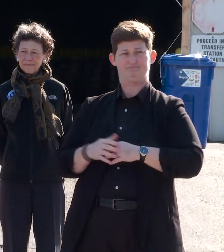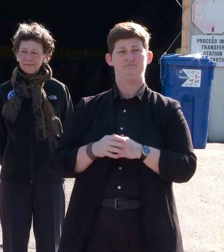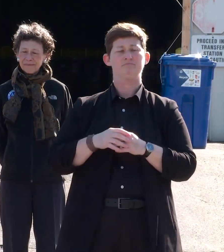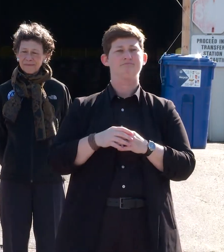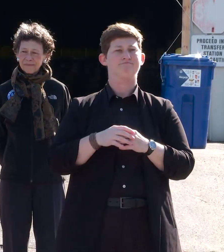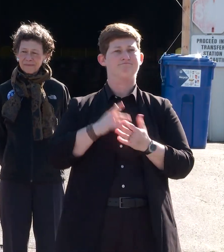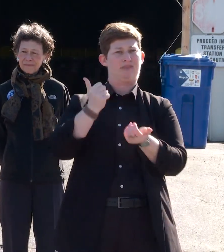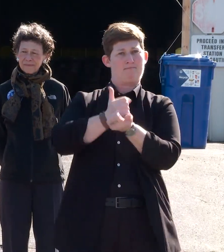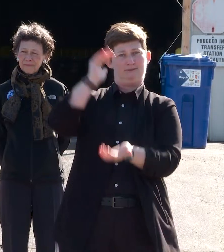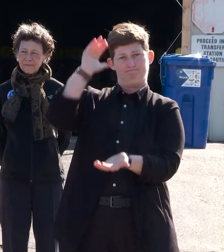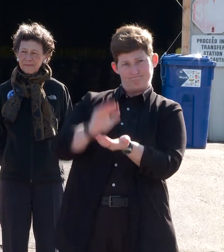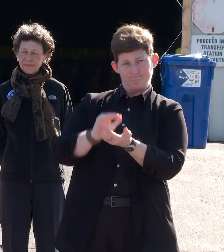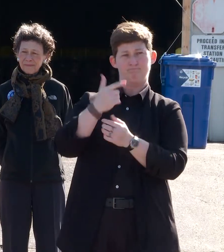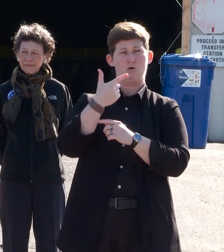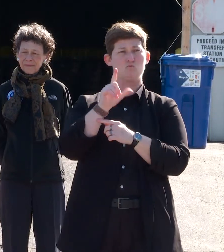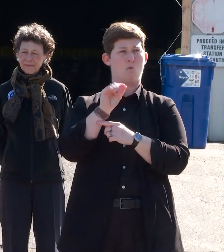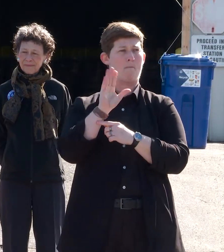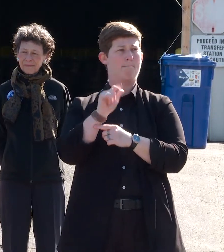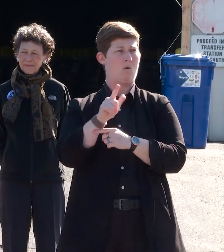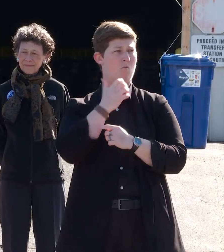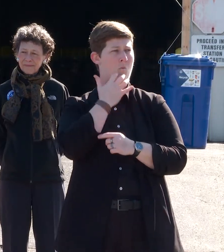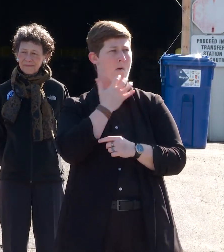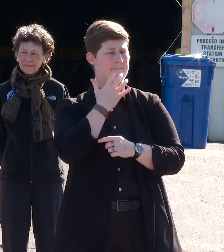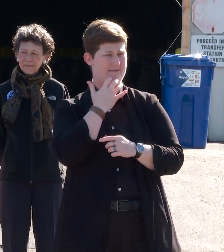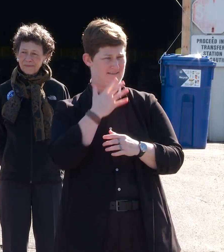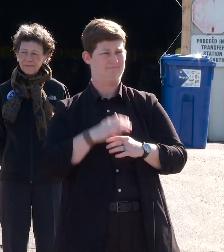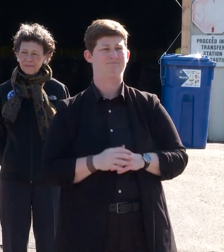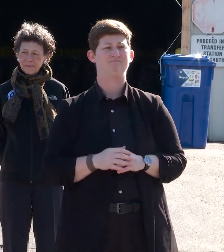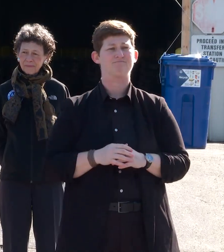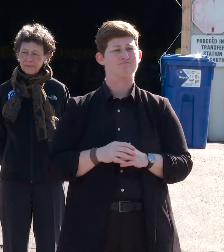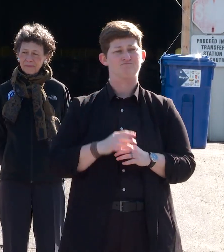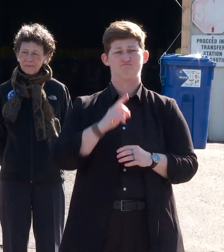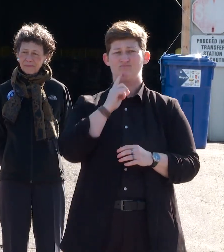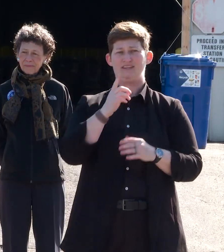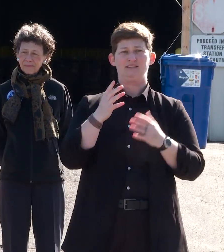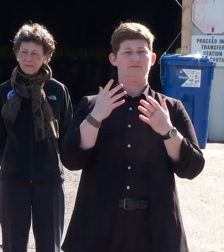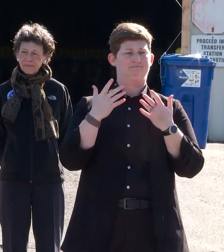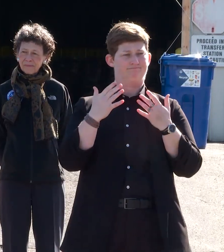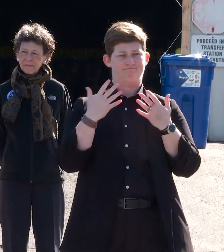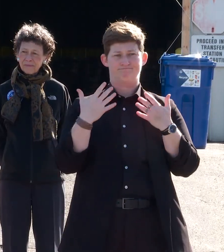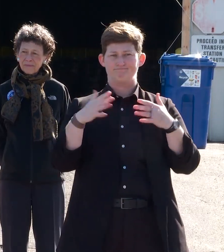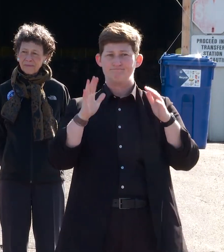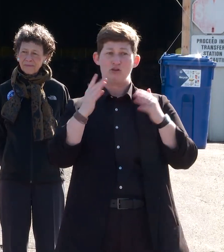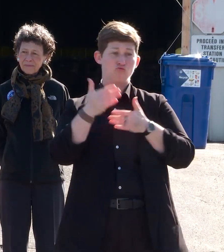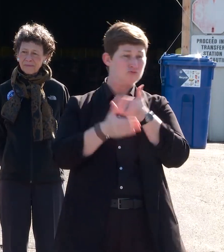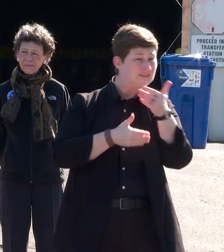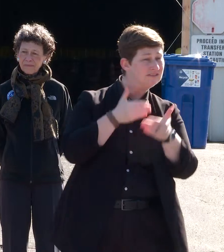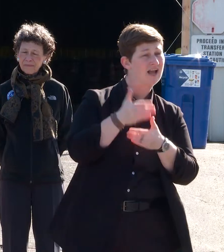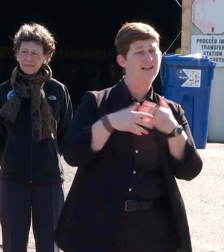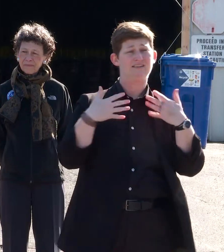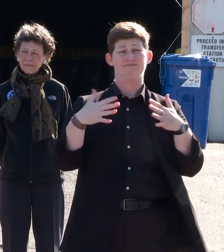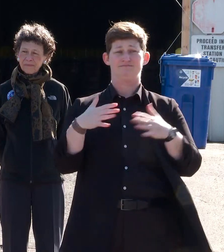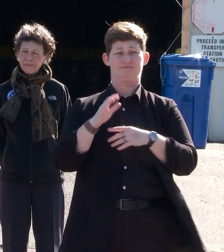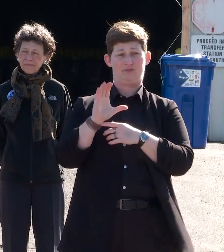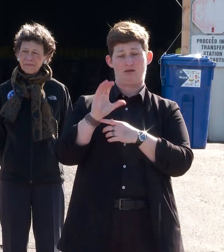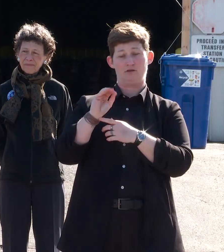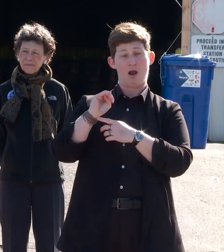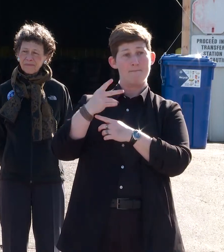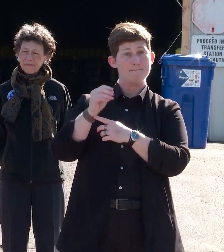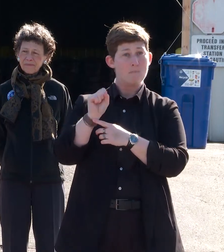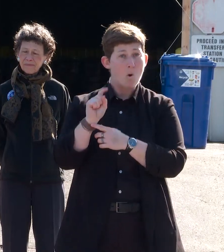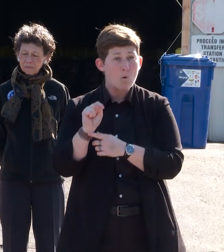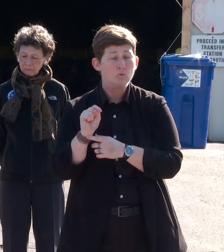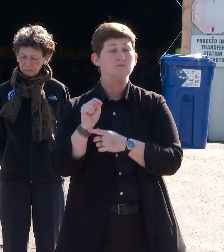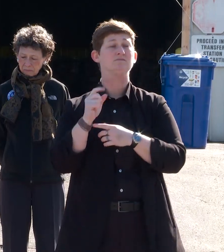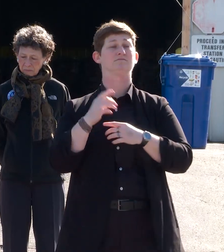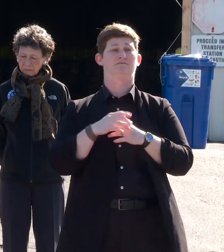in. It's amazing what you can do. Recycling, composting, and other forms of energy recovery can prevent the release of